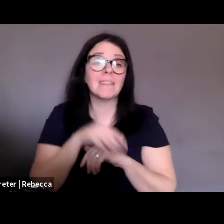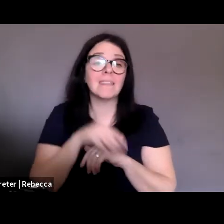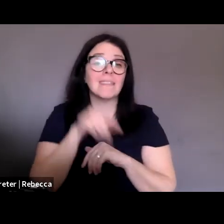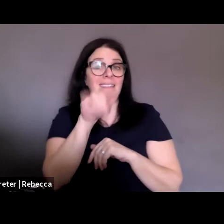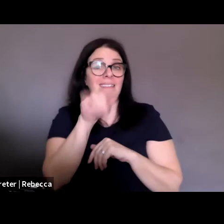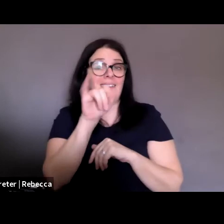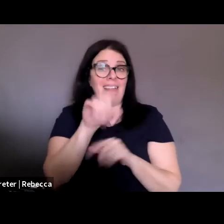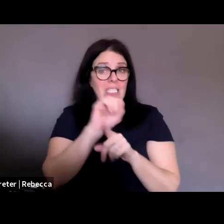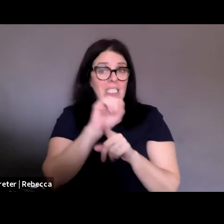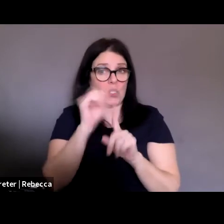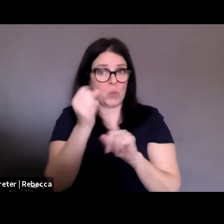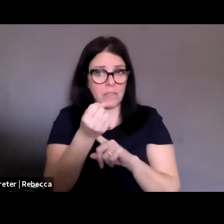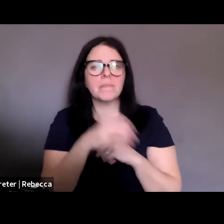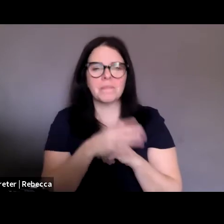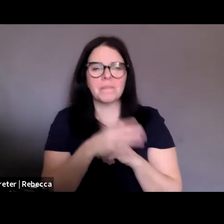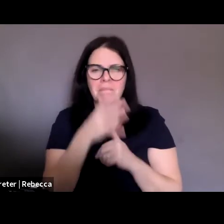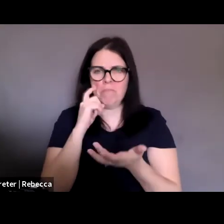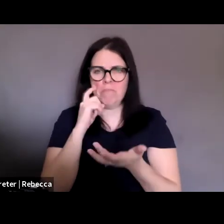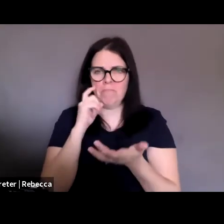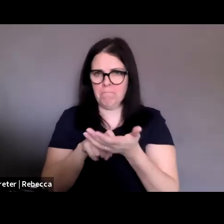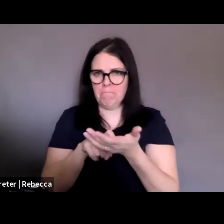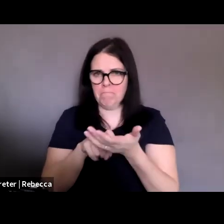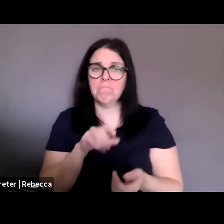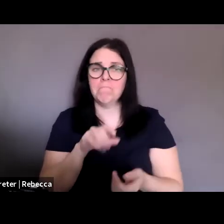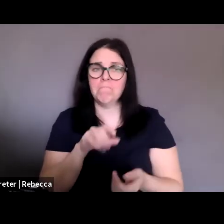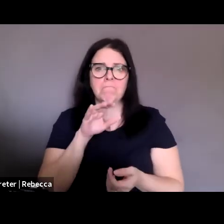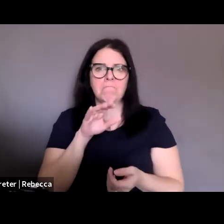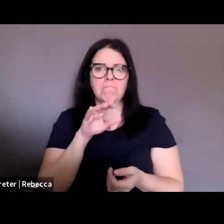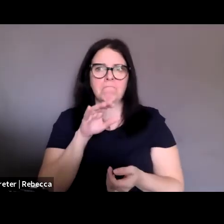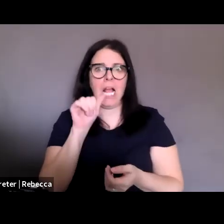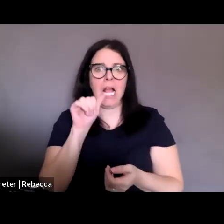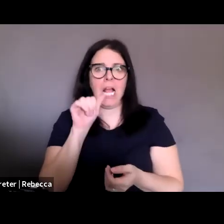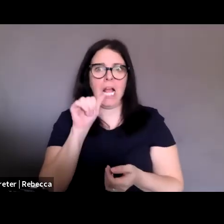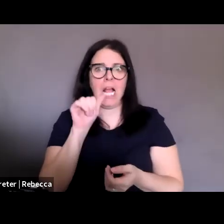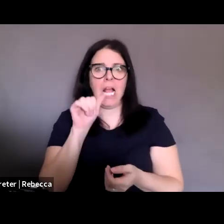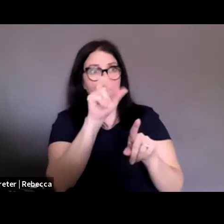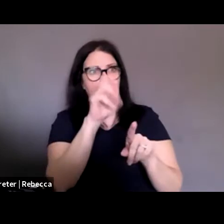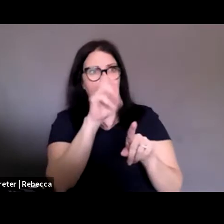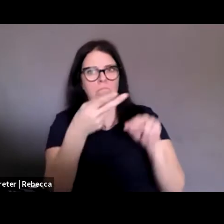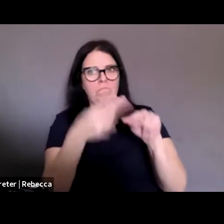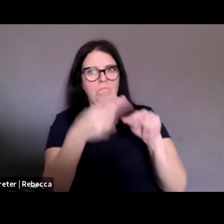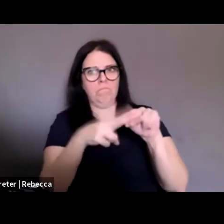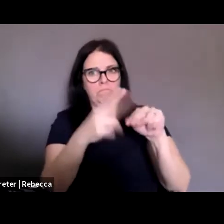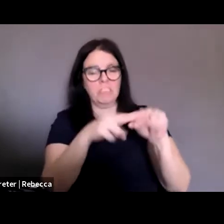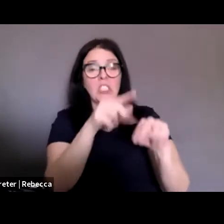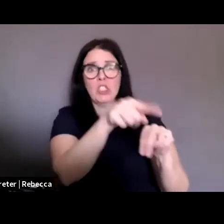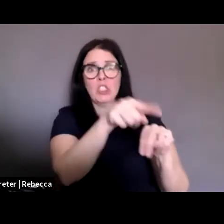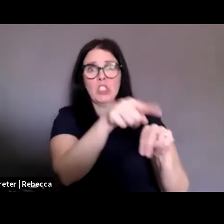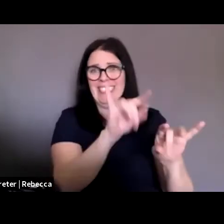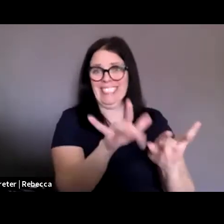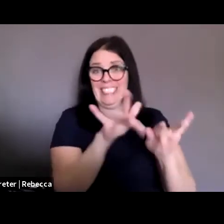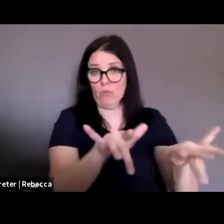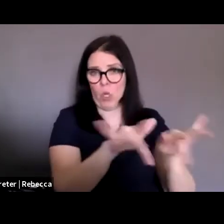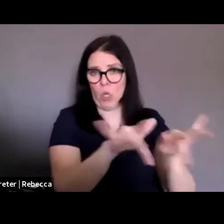abuse of the father, her abuse, was escalating, and she had hidden a tape recorder and she managed to get it turned on before